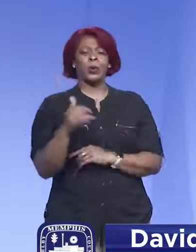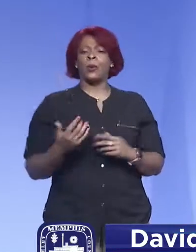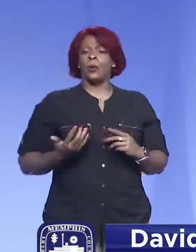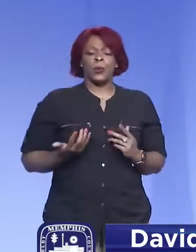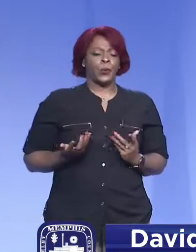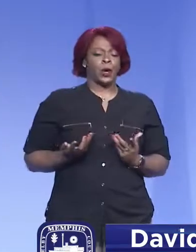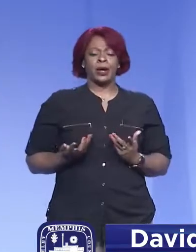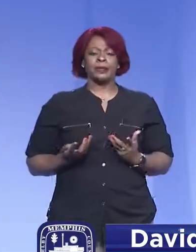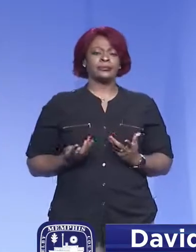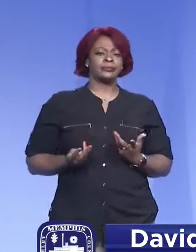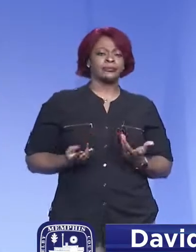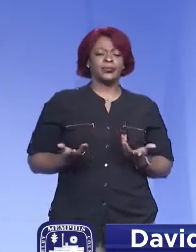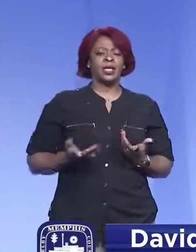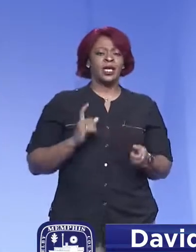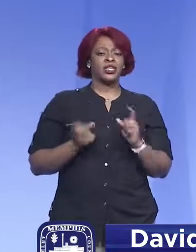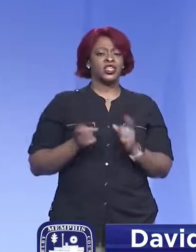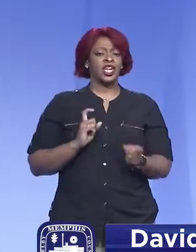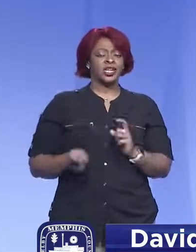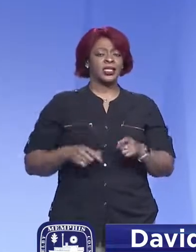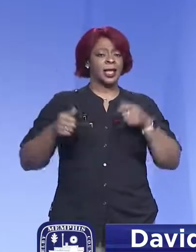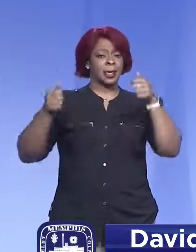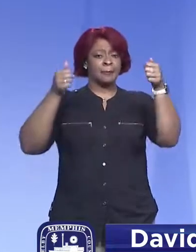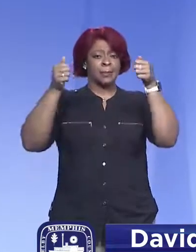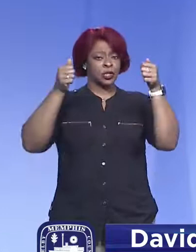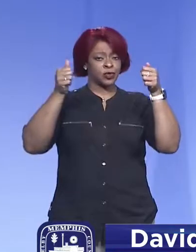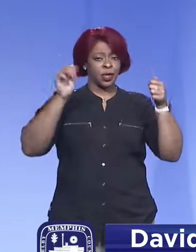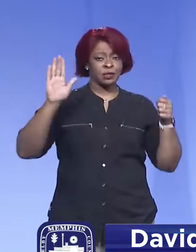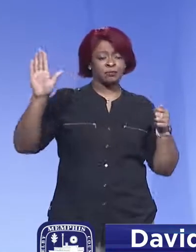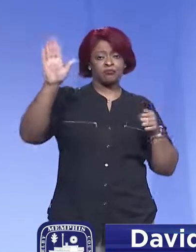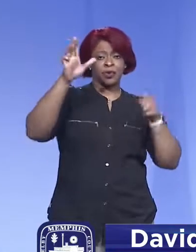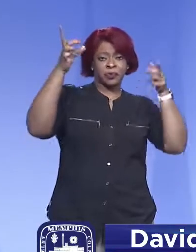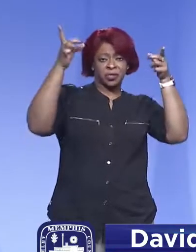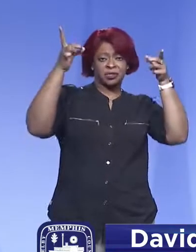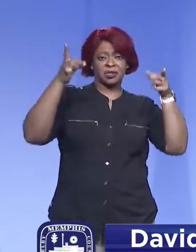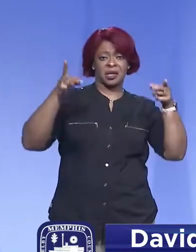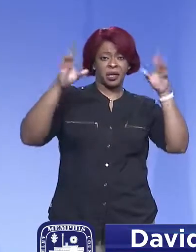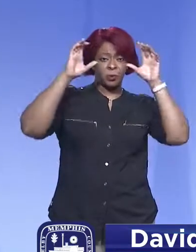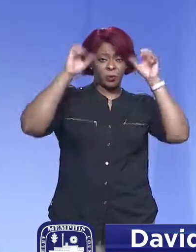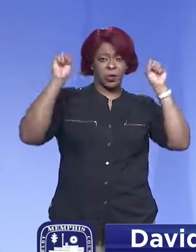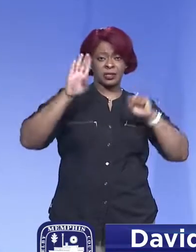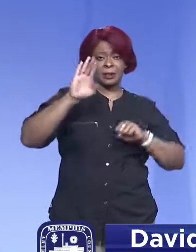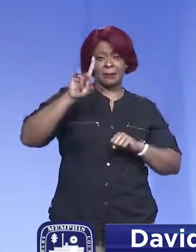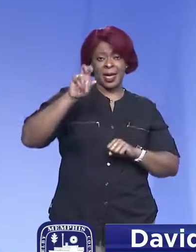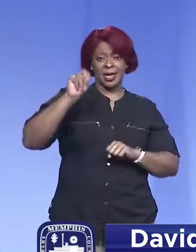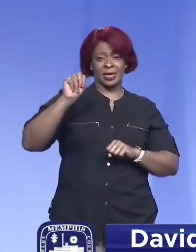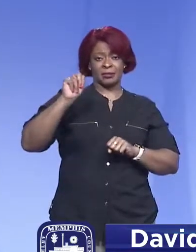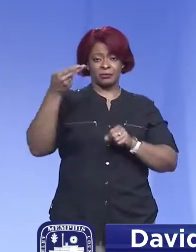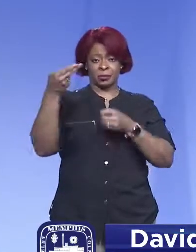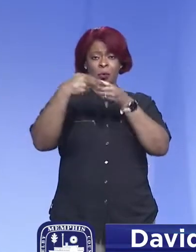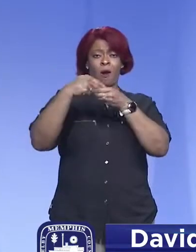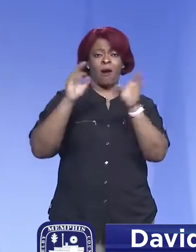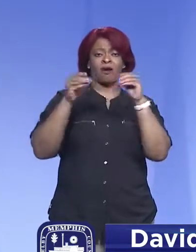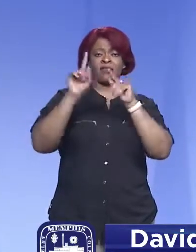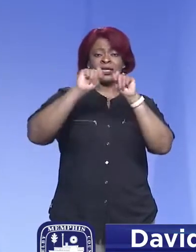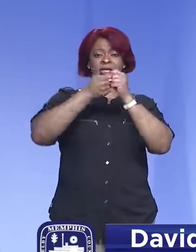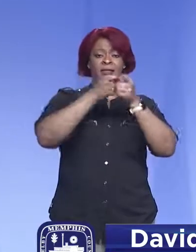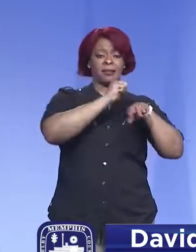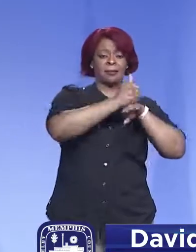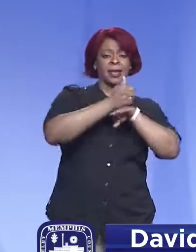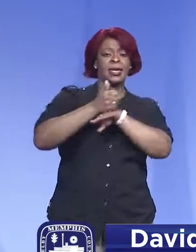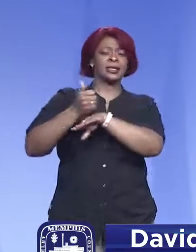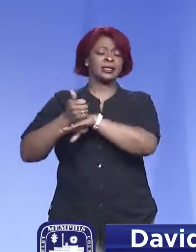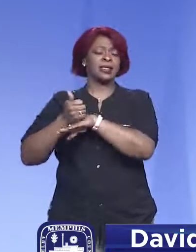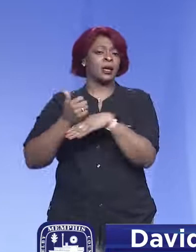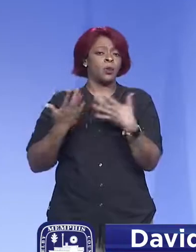what does the change in administration as President Biden comes into office and his team is put in place